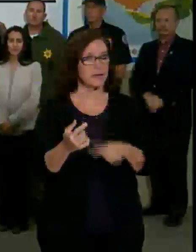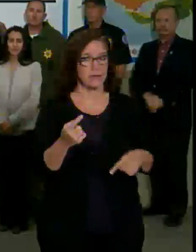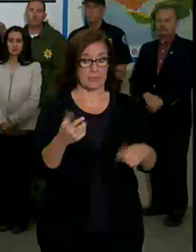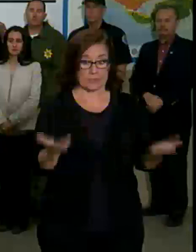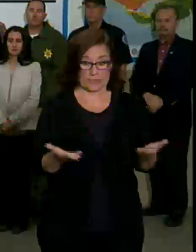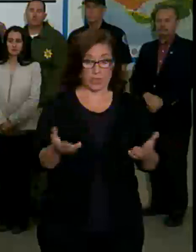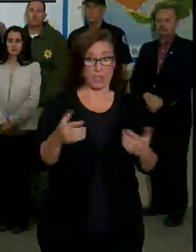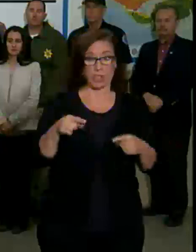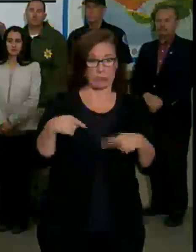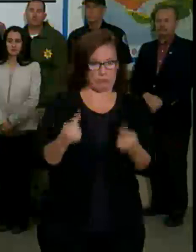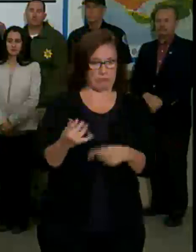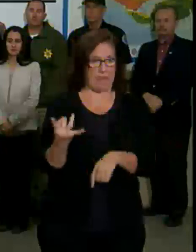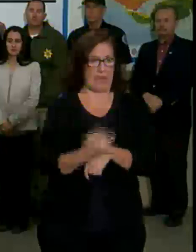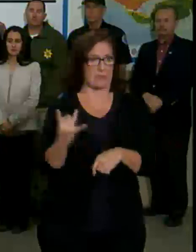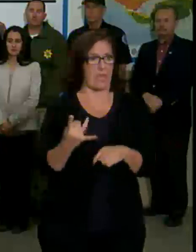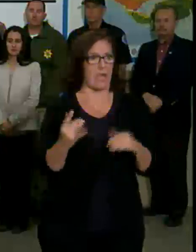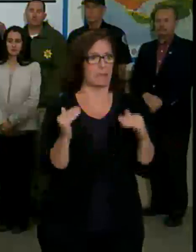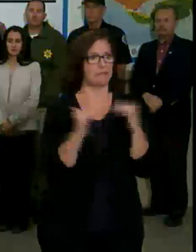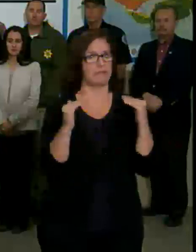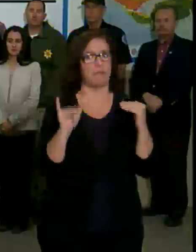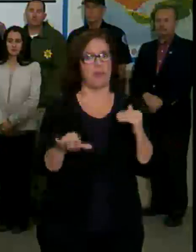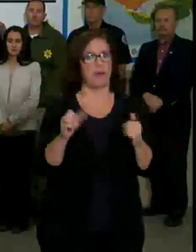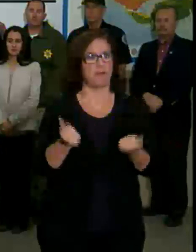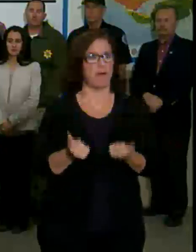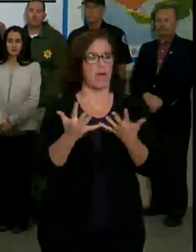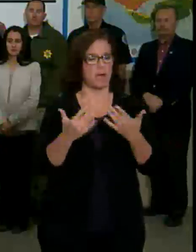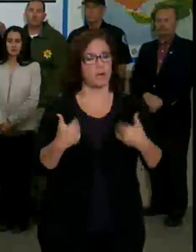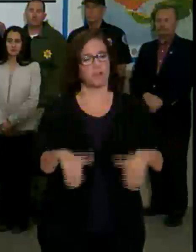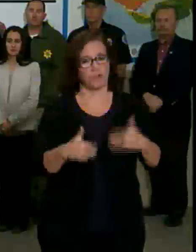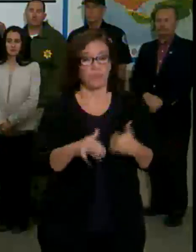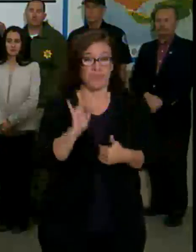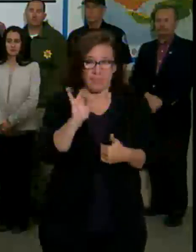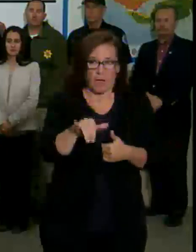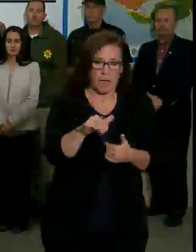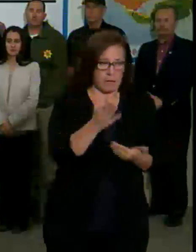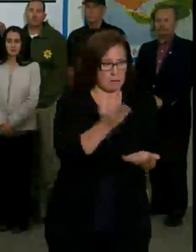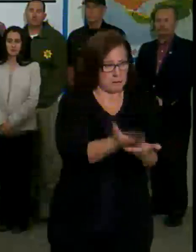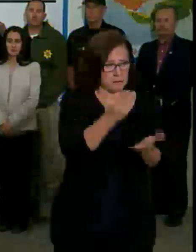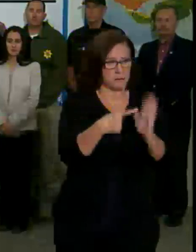effort that's gone in to support the folks that are impacted by this incident.